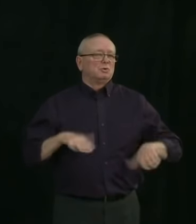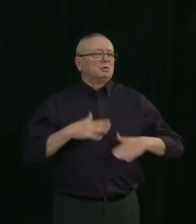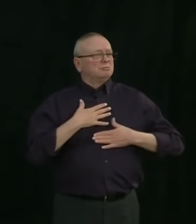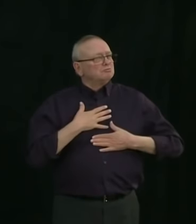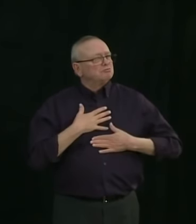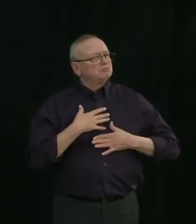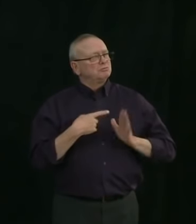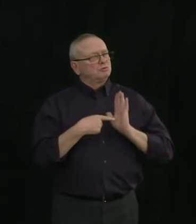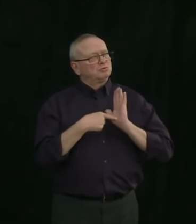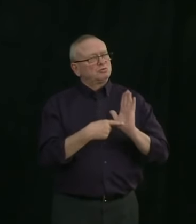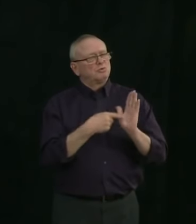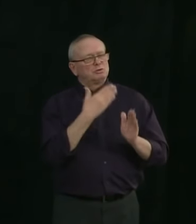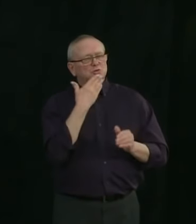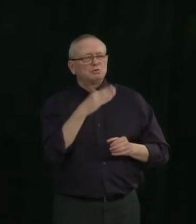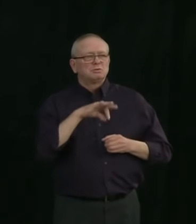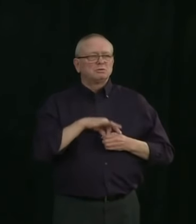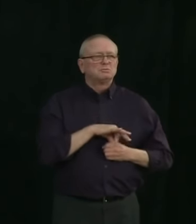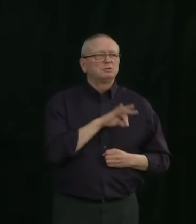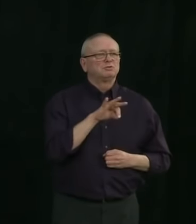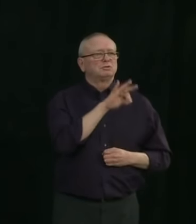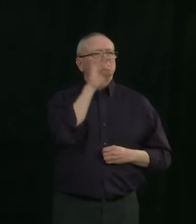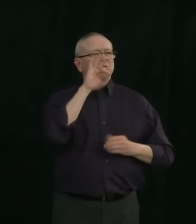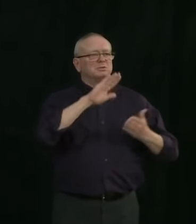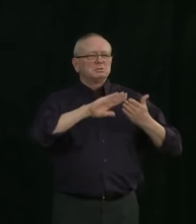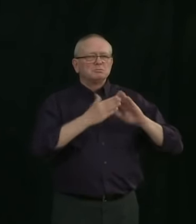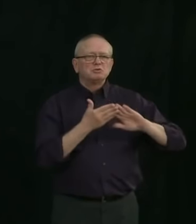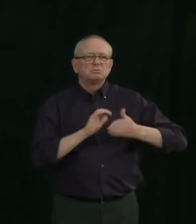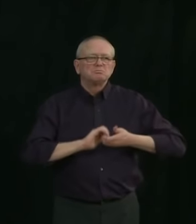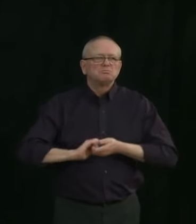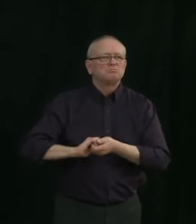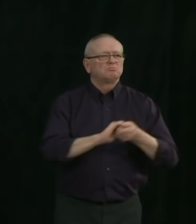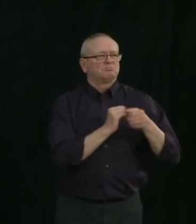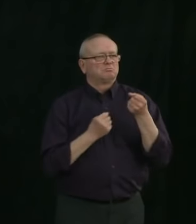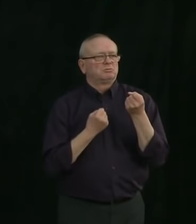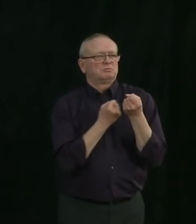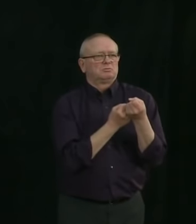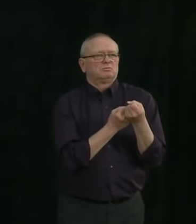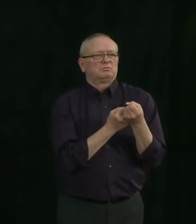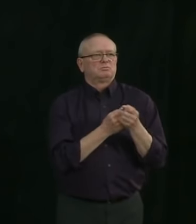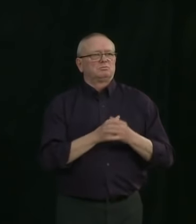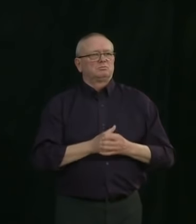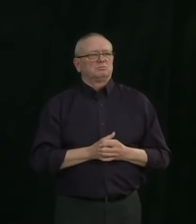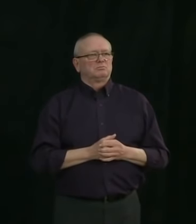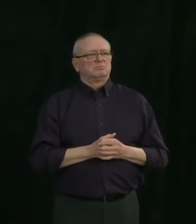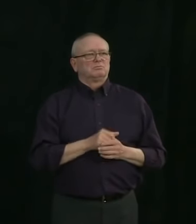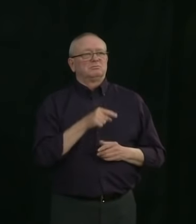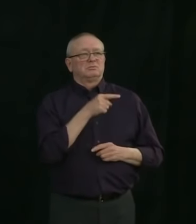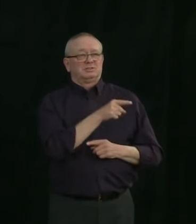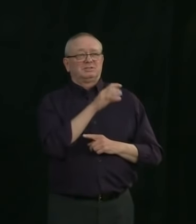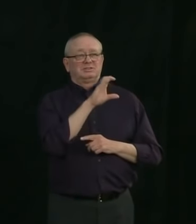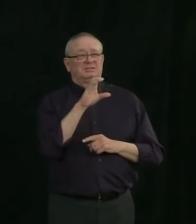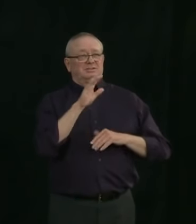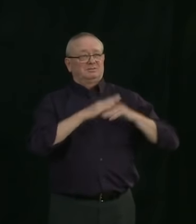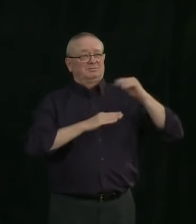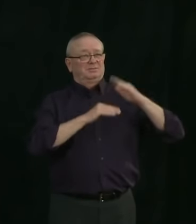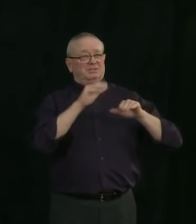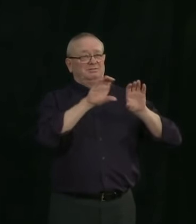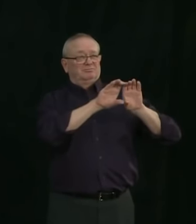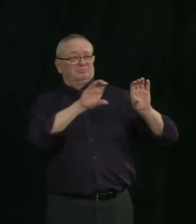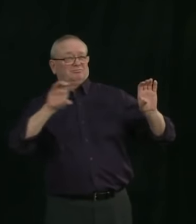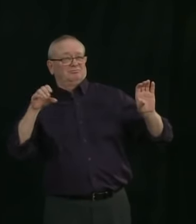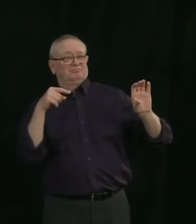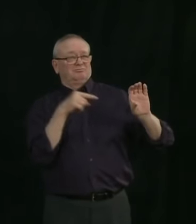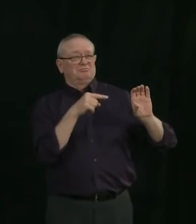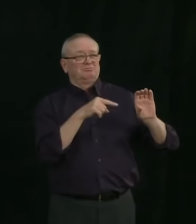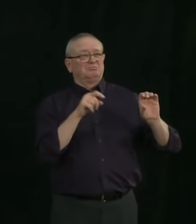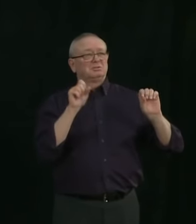this province great. Once complete, the temporary structure will add up to 6,000 square feet of treatment space, which